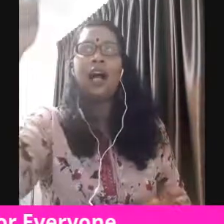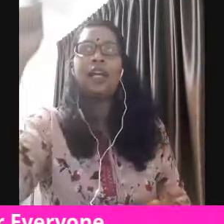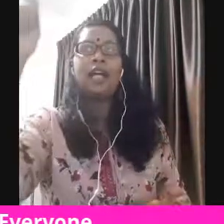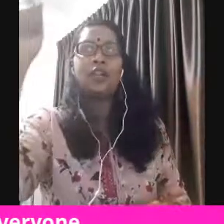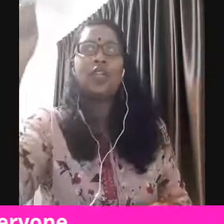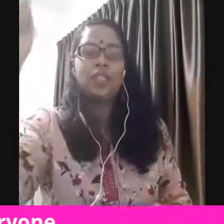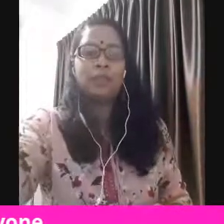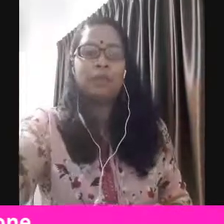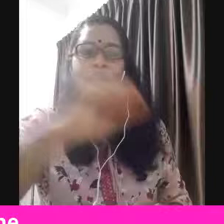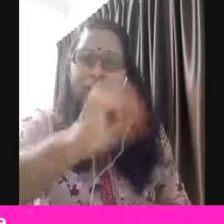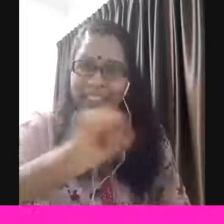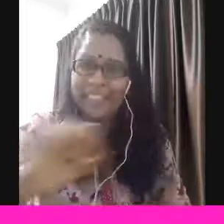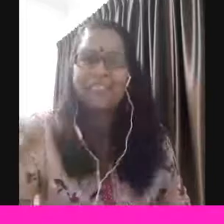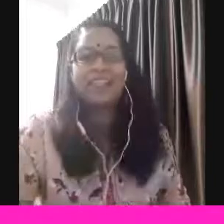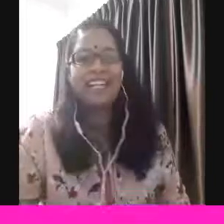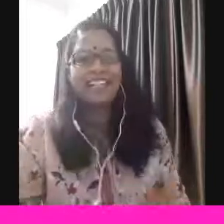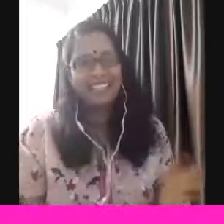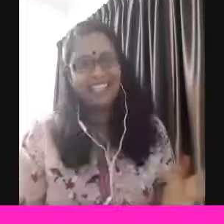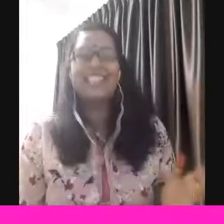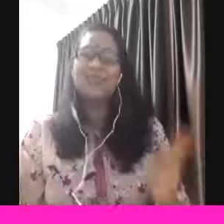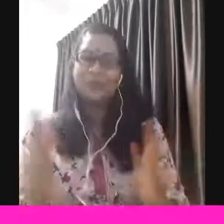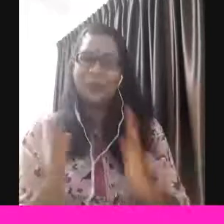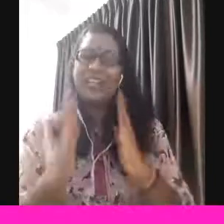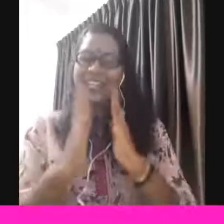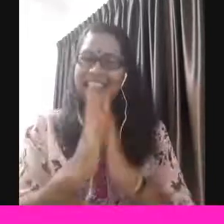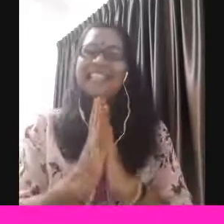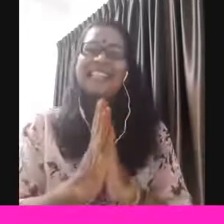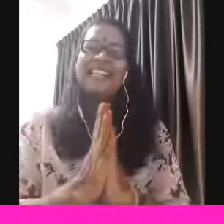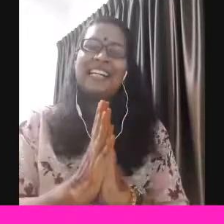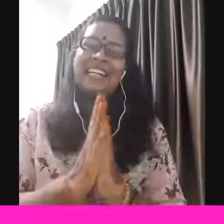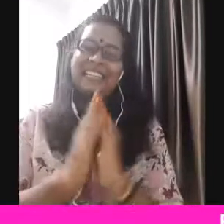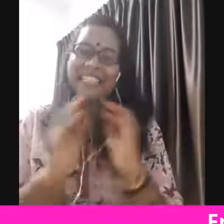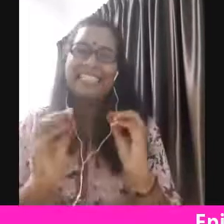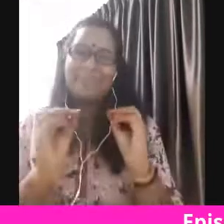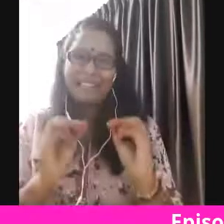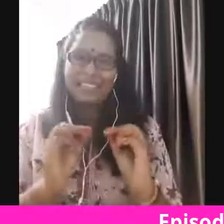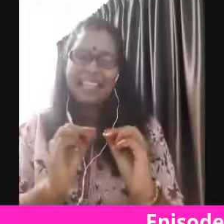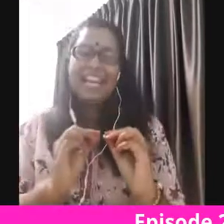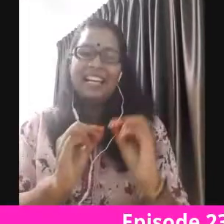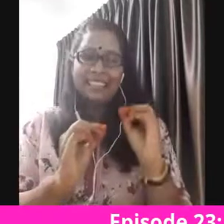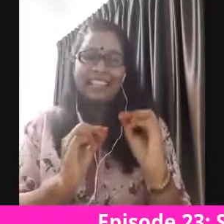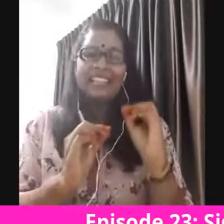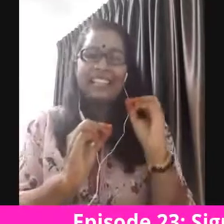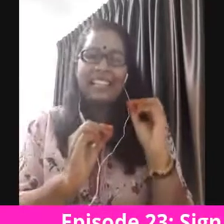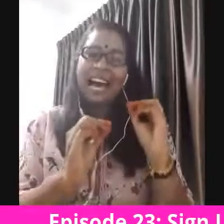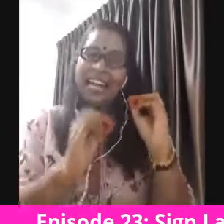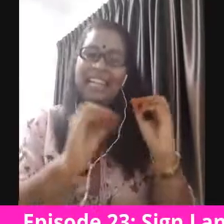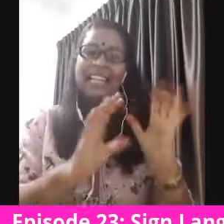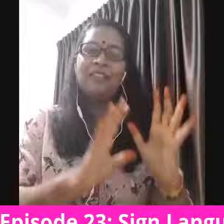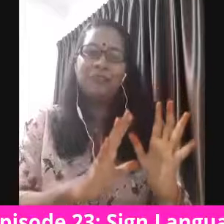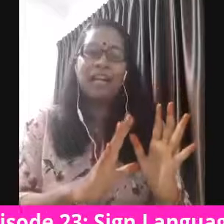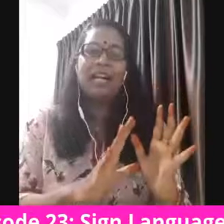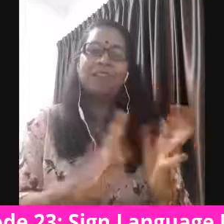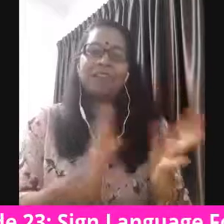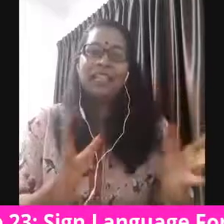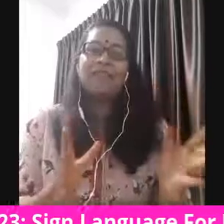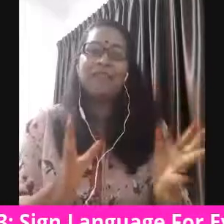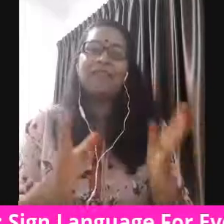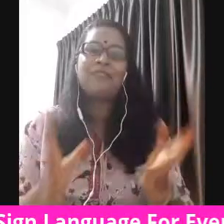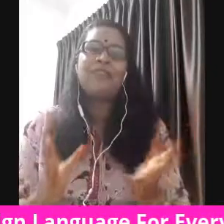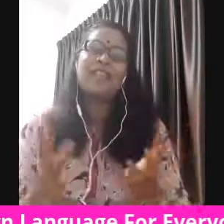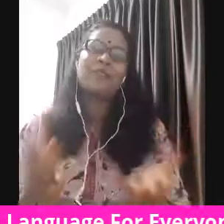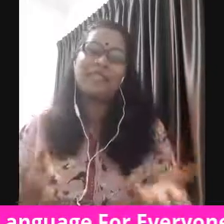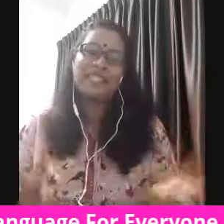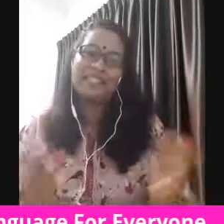okay, I saw this before, they can write. So that's a easy method that I learned in